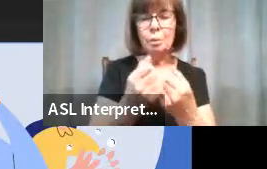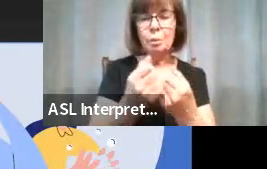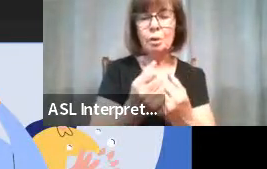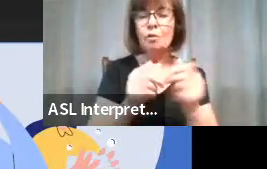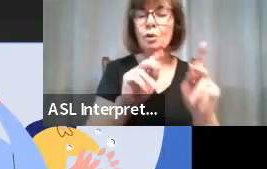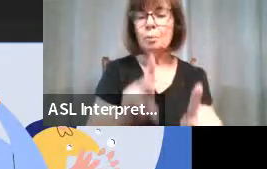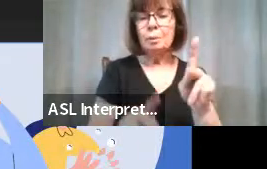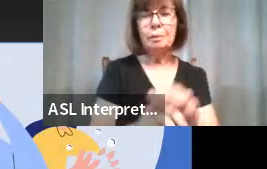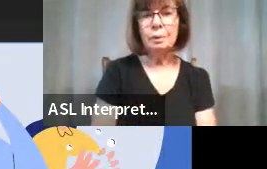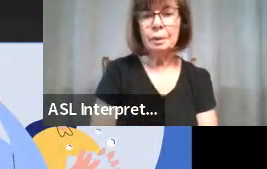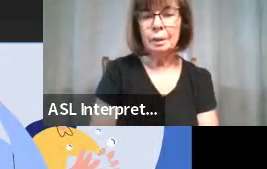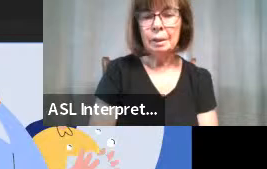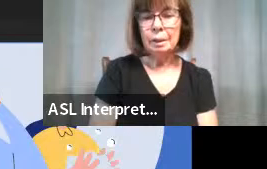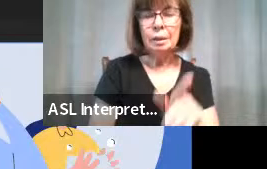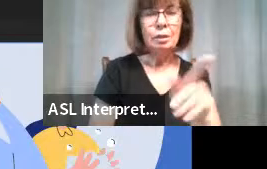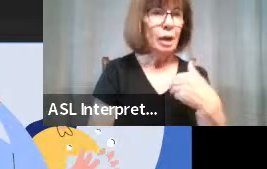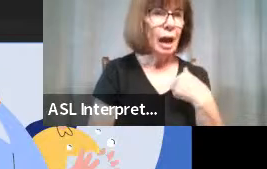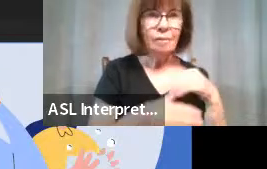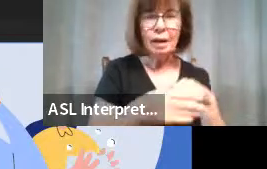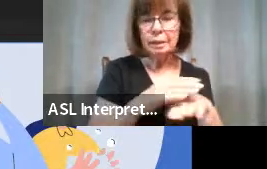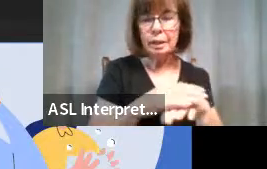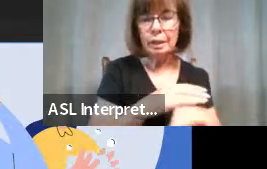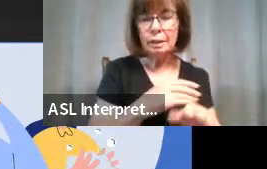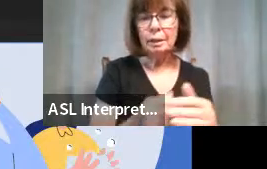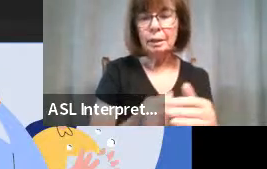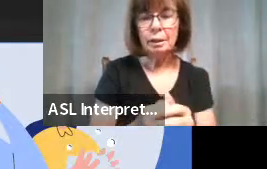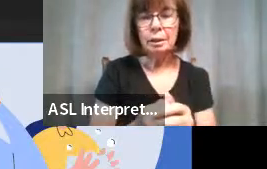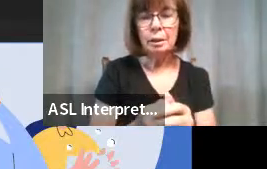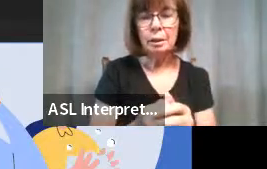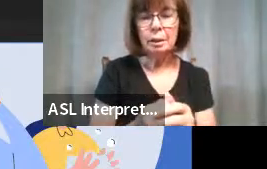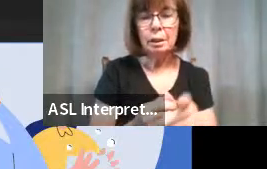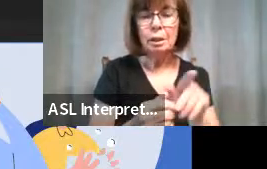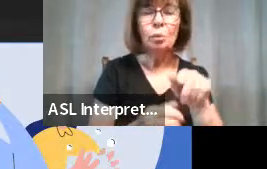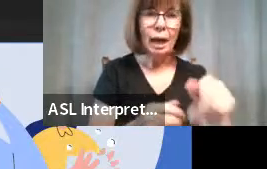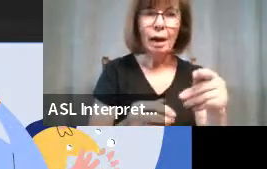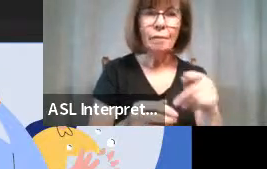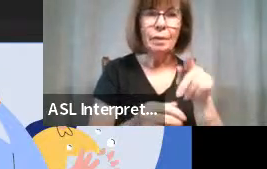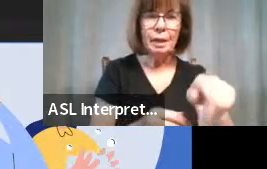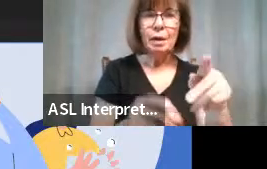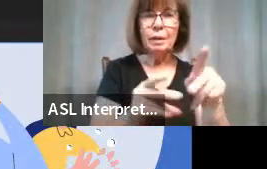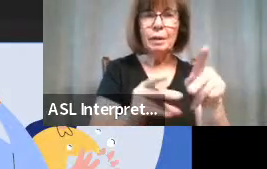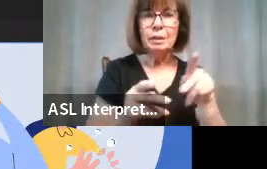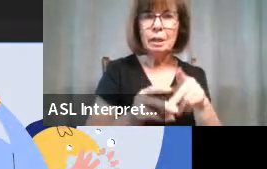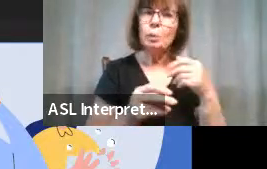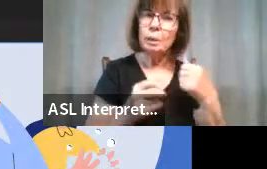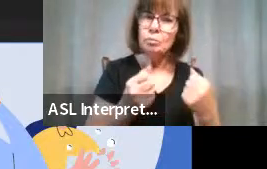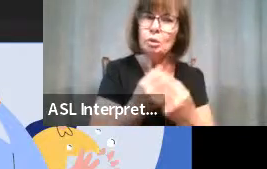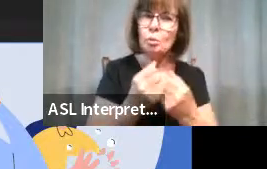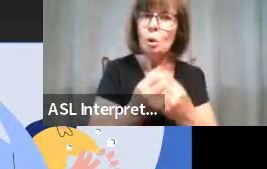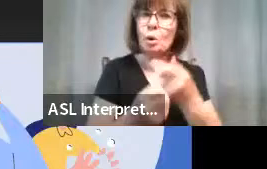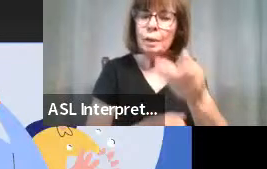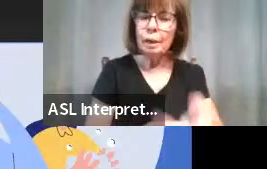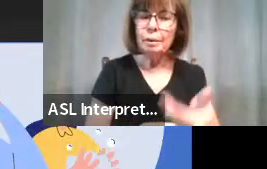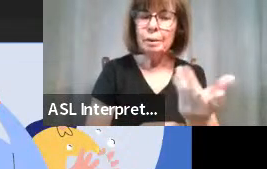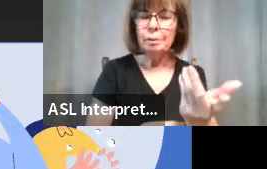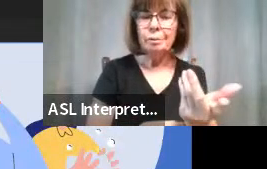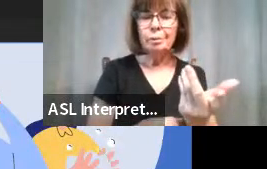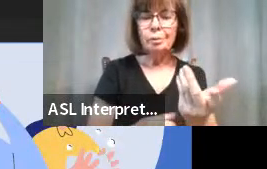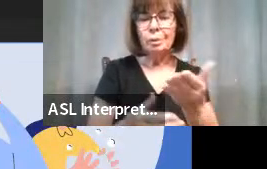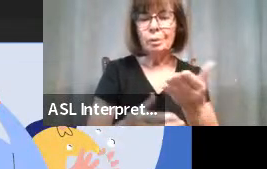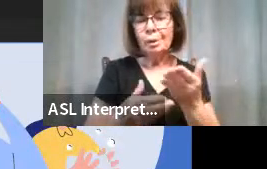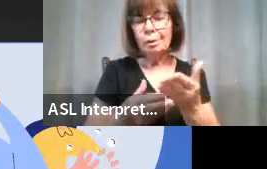digital access, we have folks at the pod site supporting them in different capacity and guiding them in ways that they